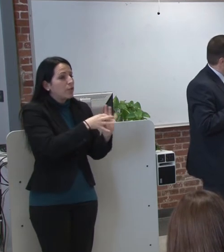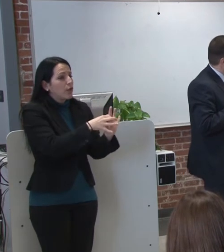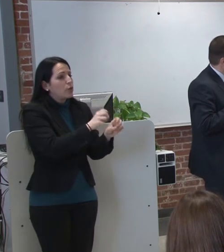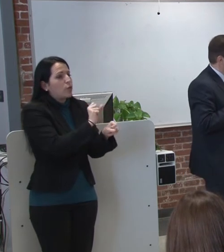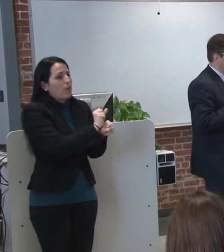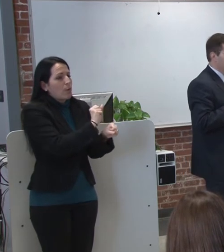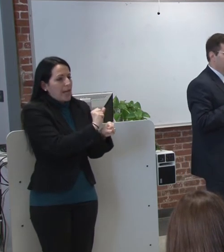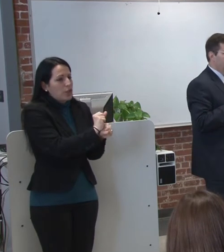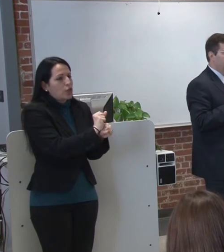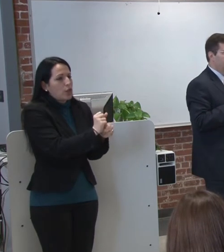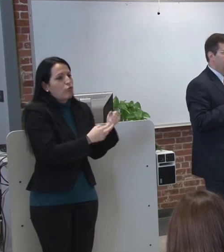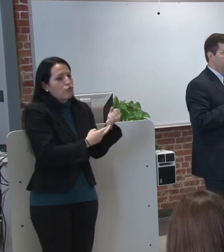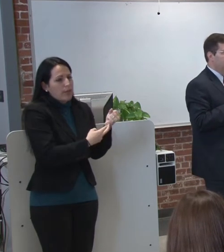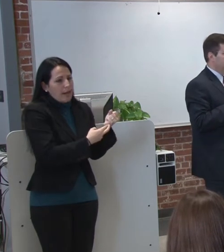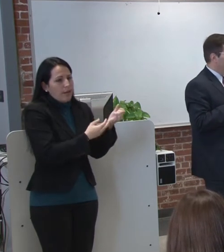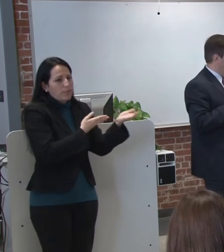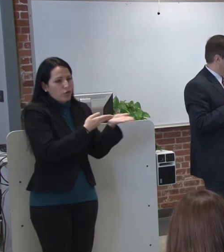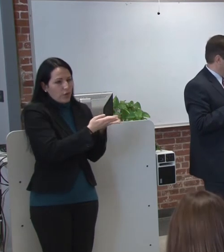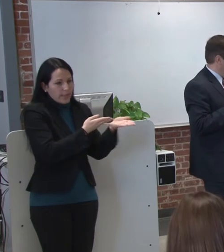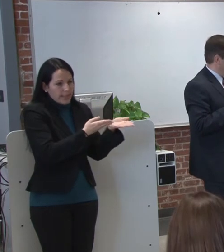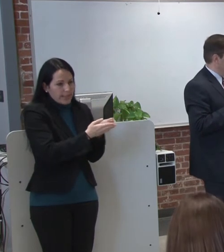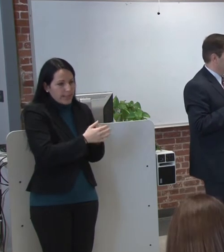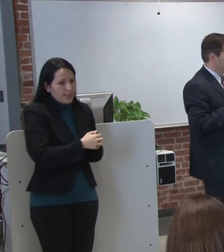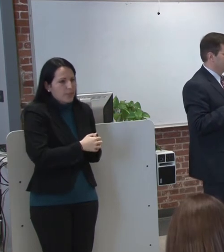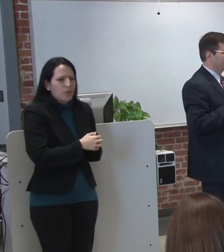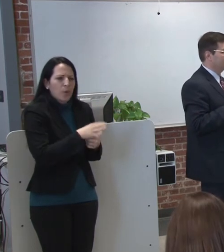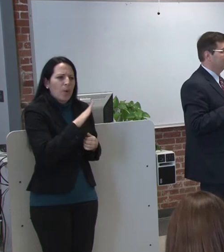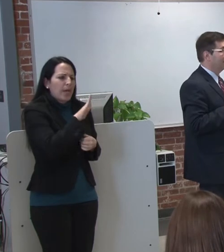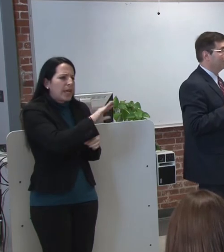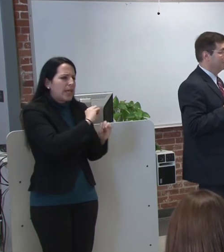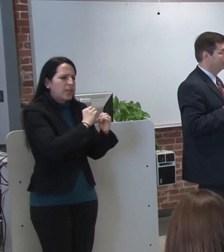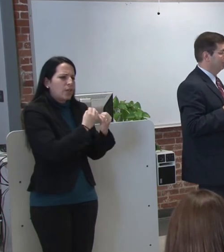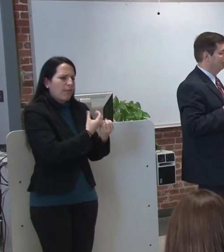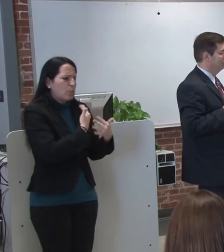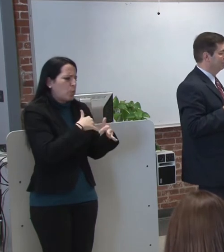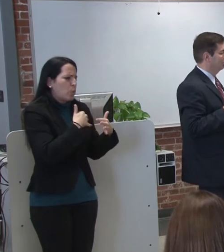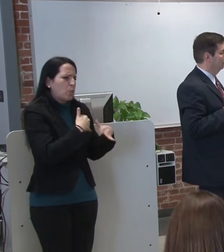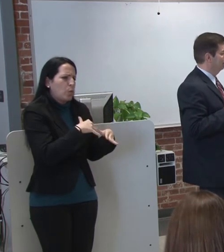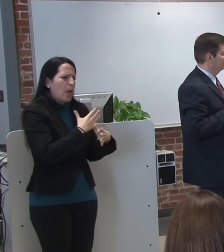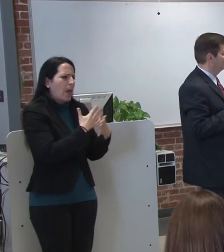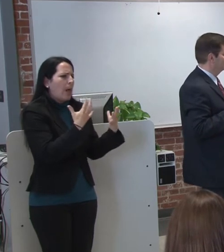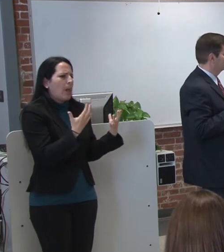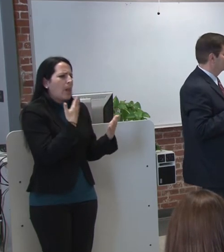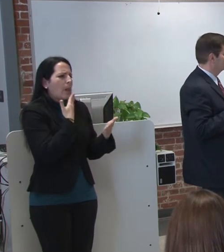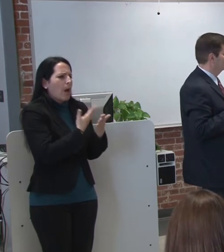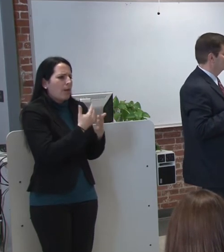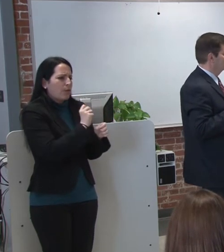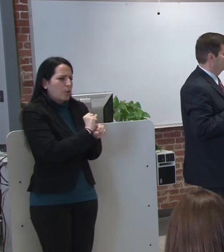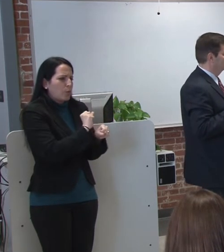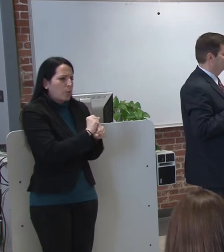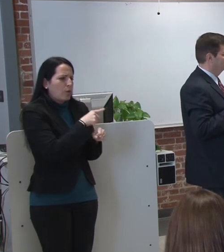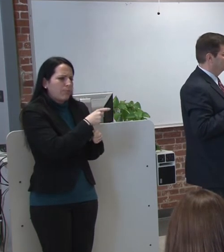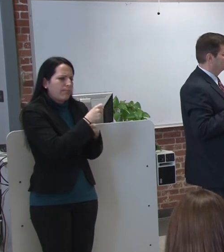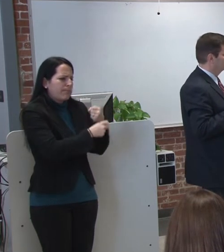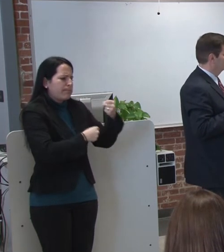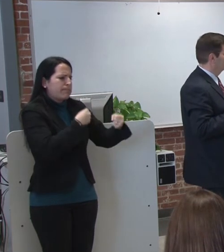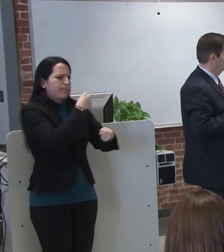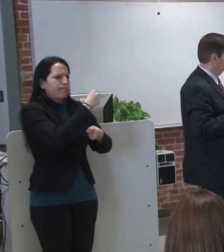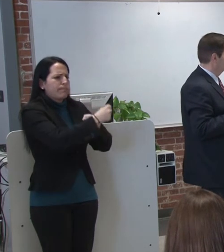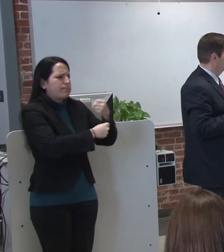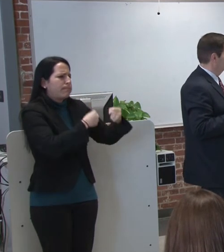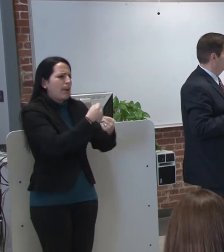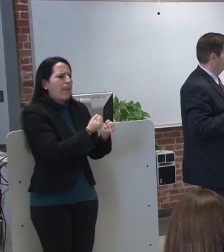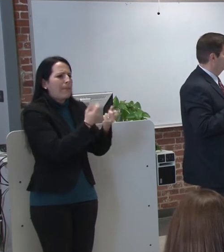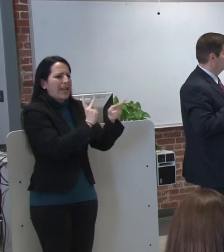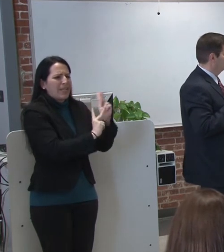rehabilitation services. And it's with good work from his office that certainly a lot of people with disabilities have been placed both through their